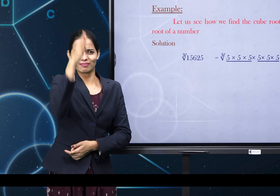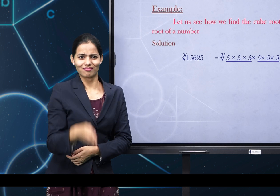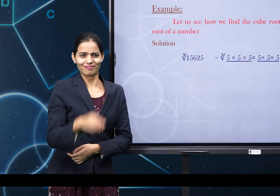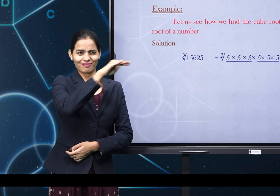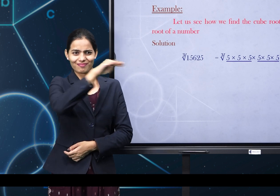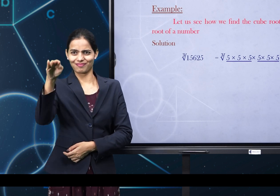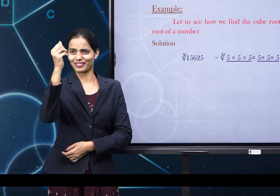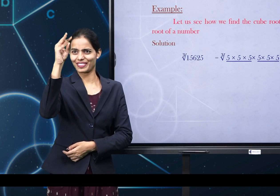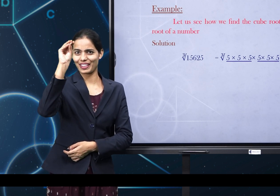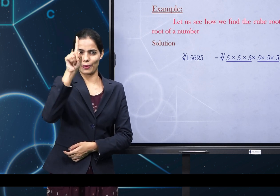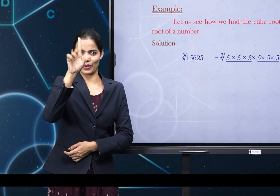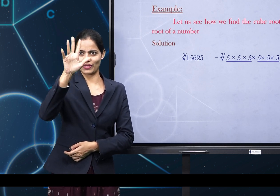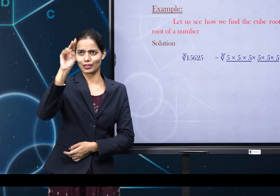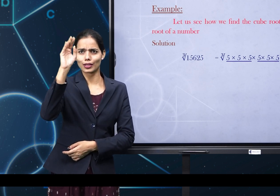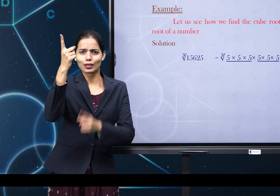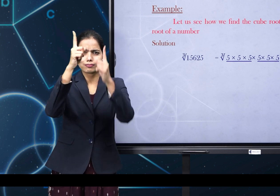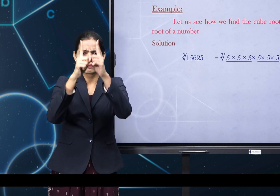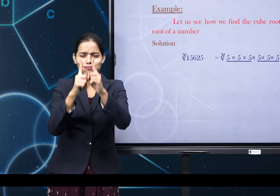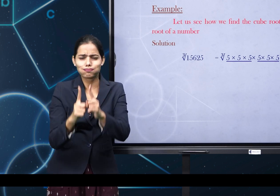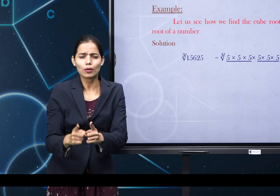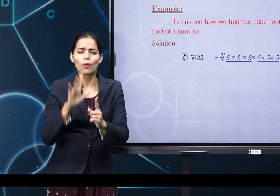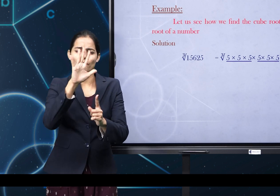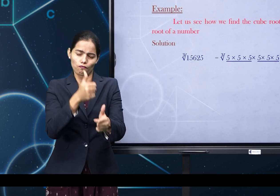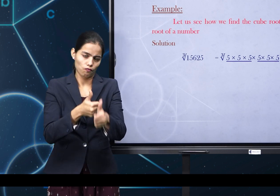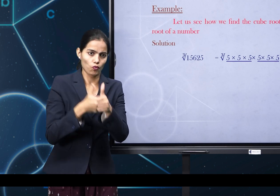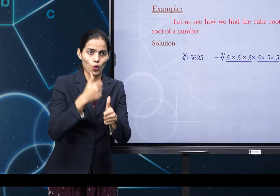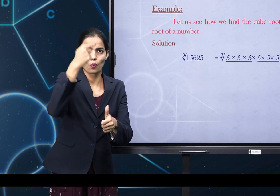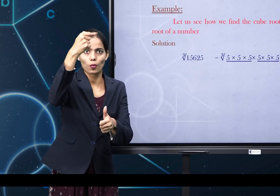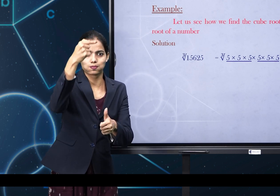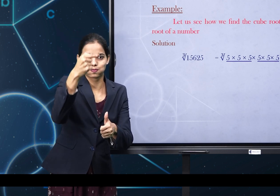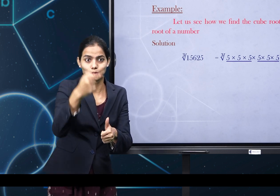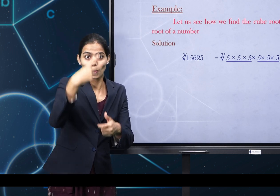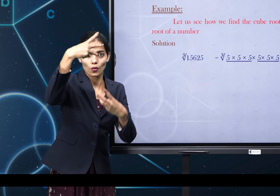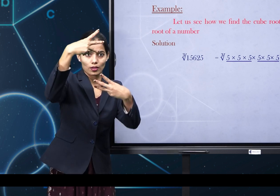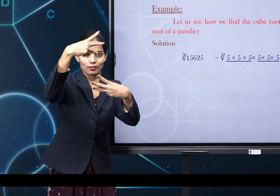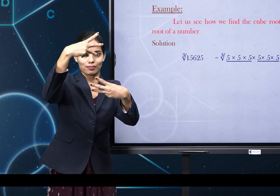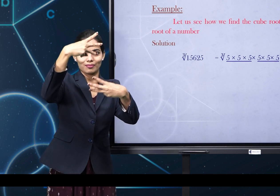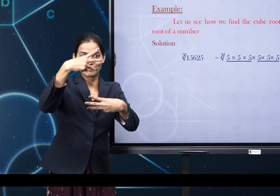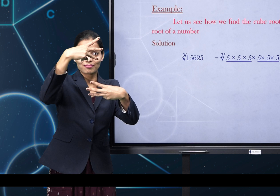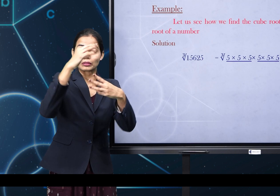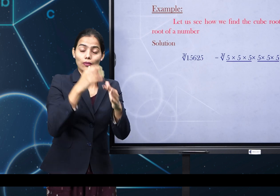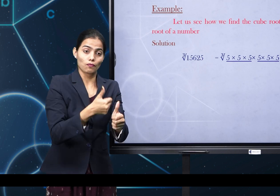15,625 is equal to cube root 5 into 5 into 5 into 5 into 5 into